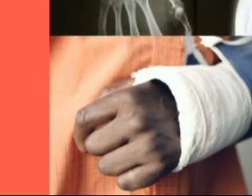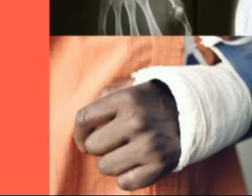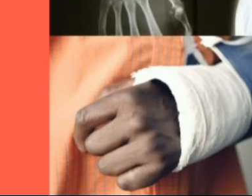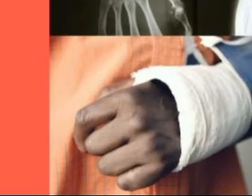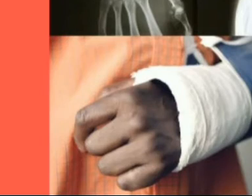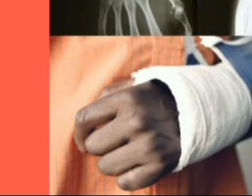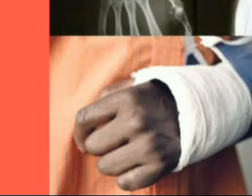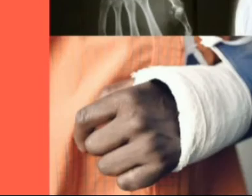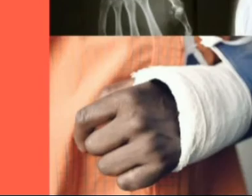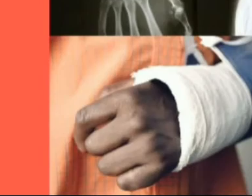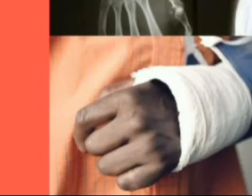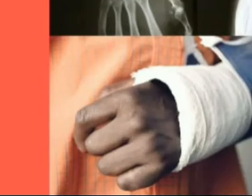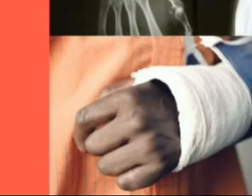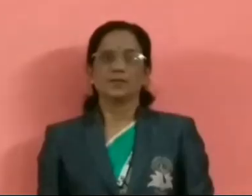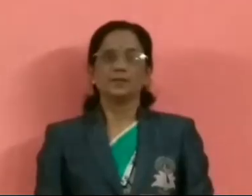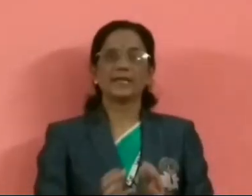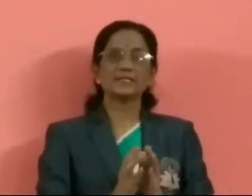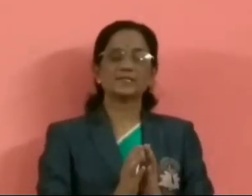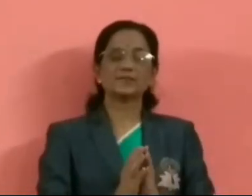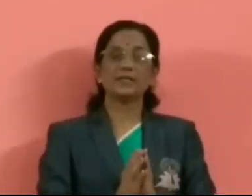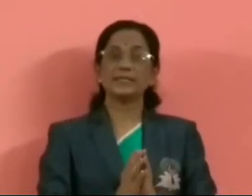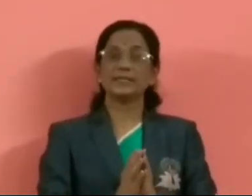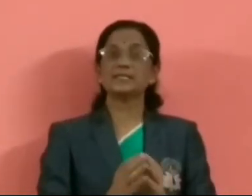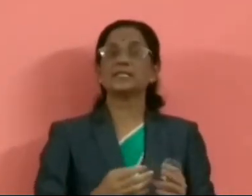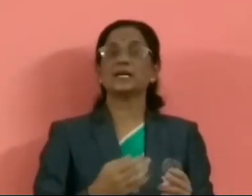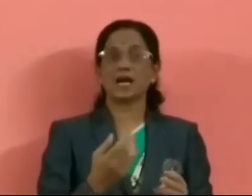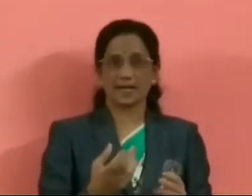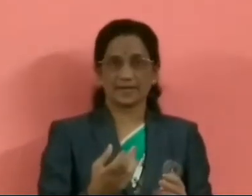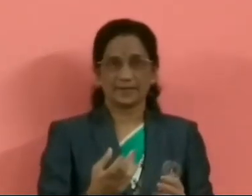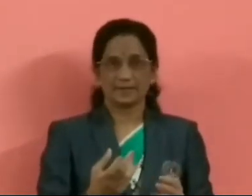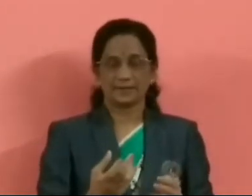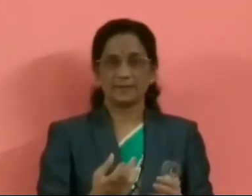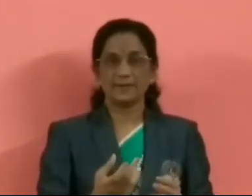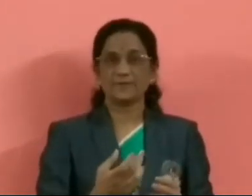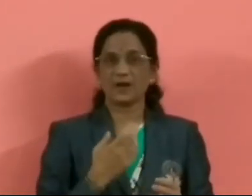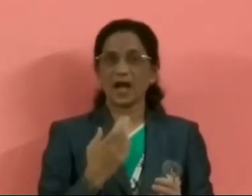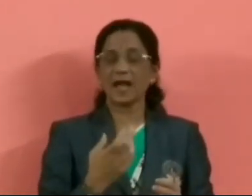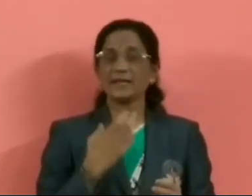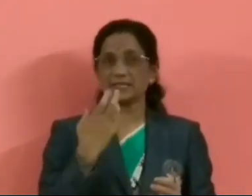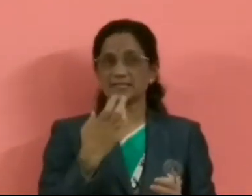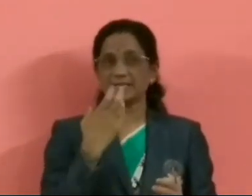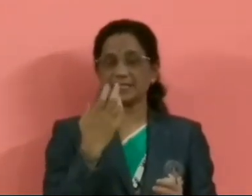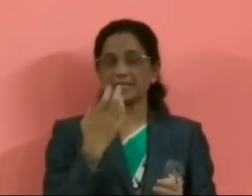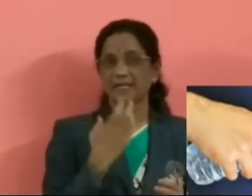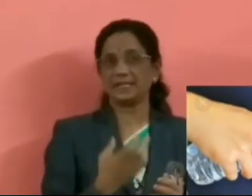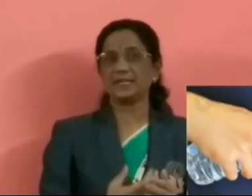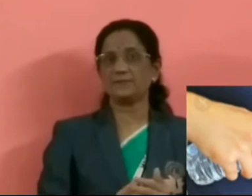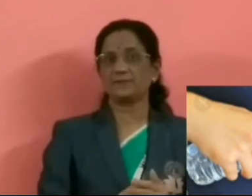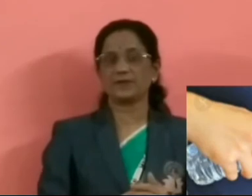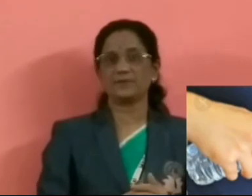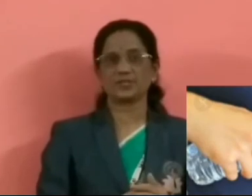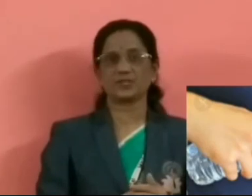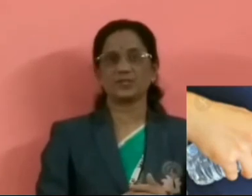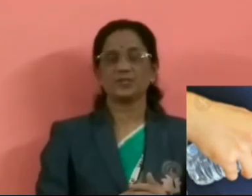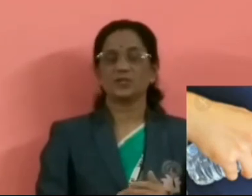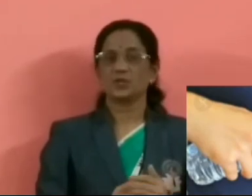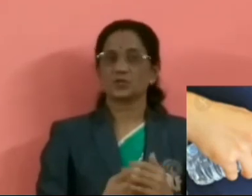rest the arm on it. Next one is the eye. If eye is getting any inflammation,